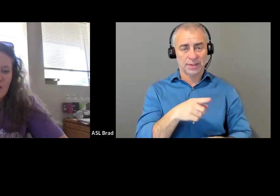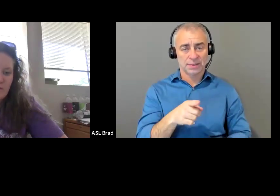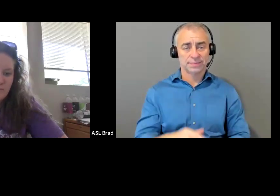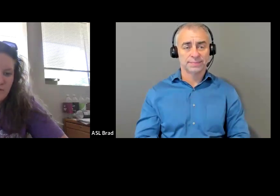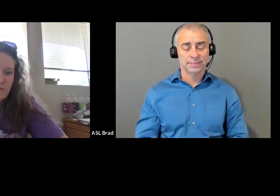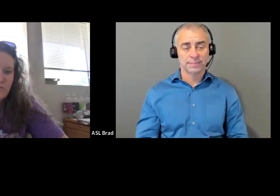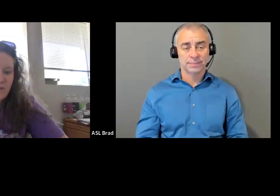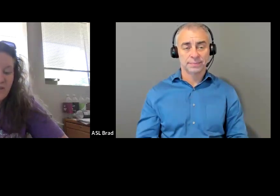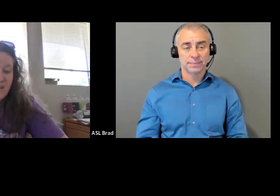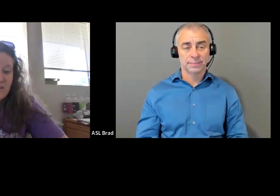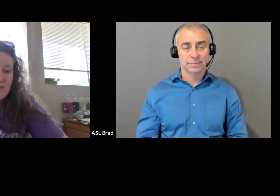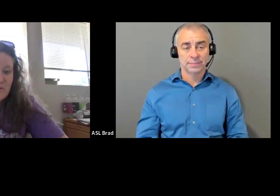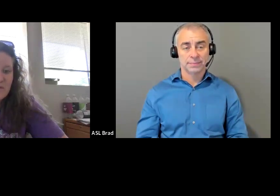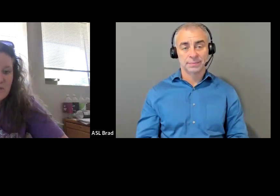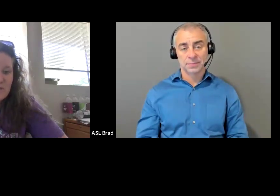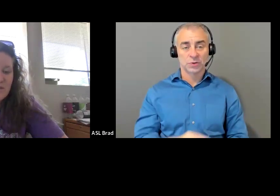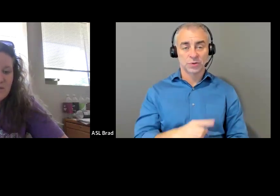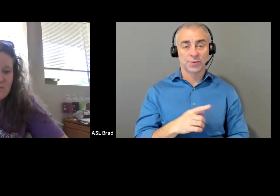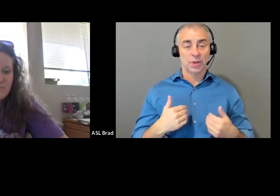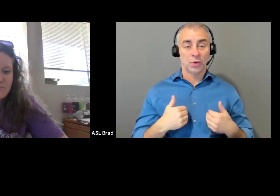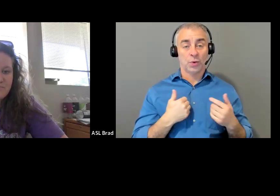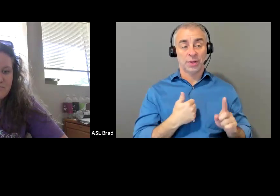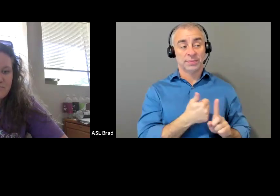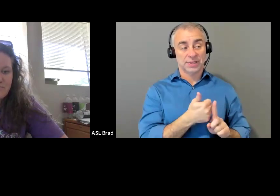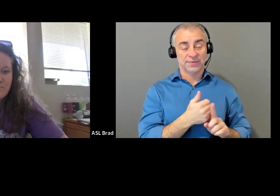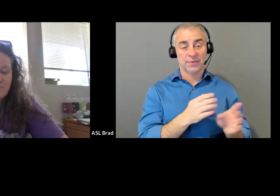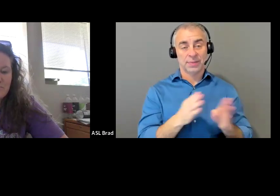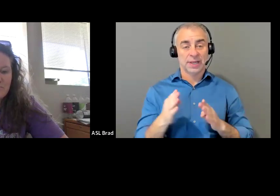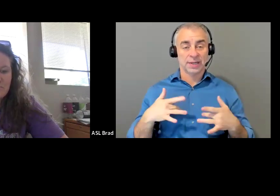you have the youth planning some of those activities?